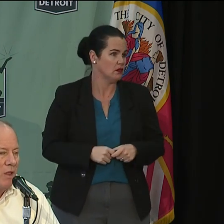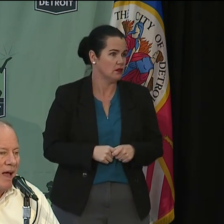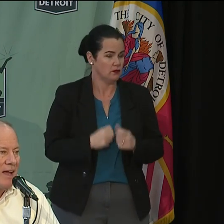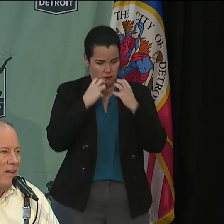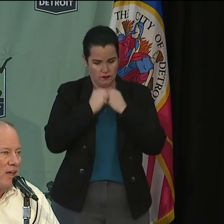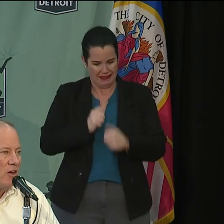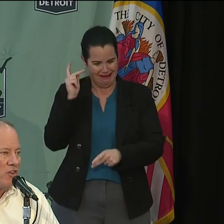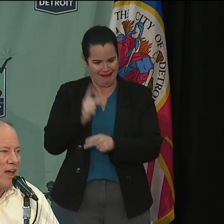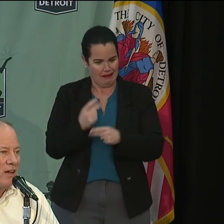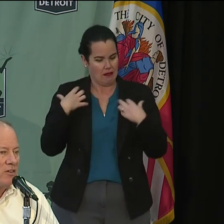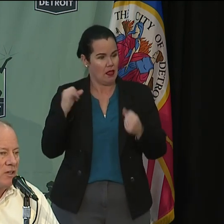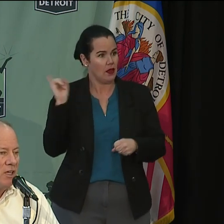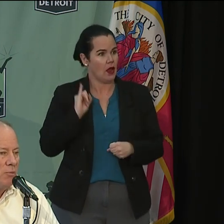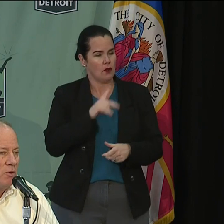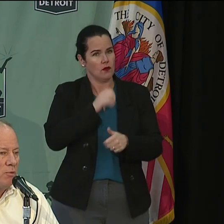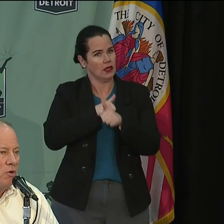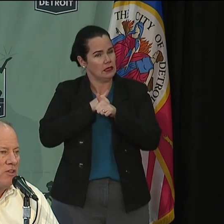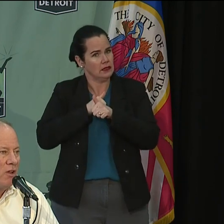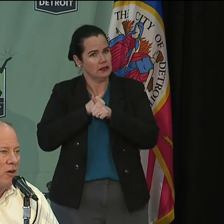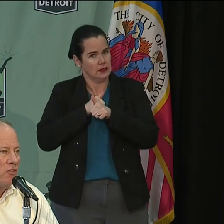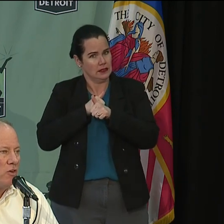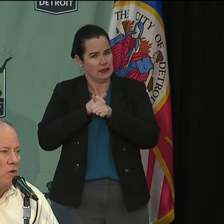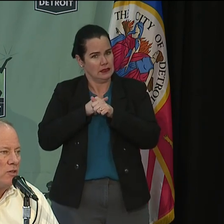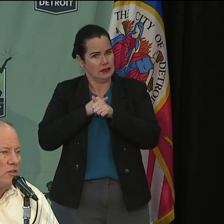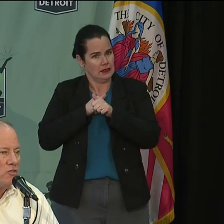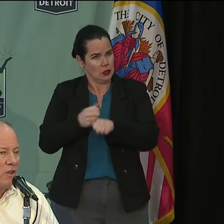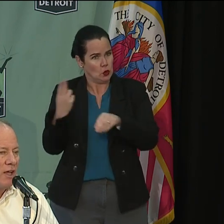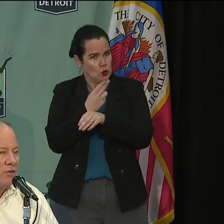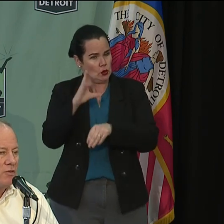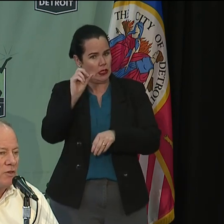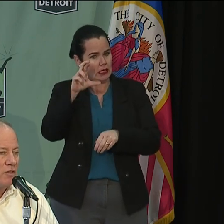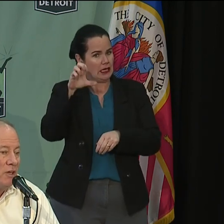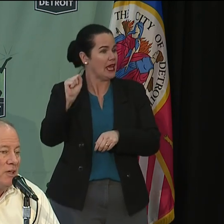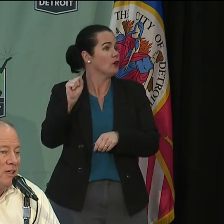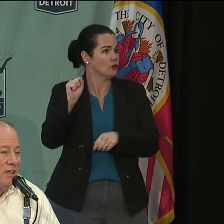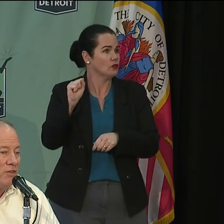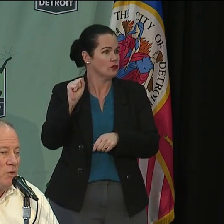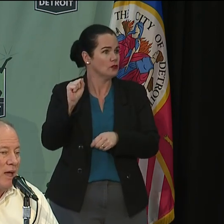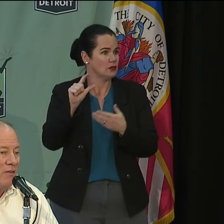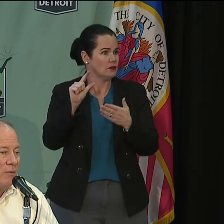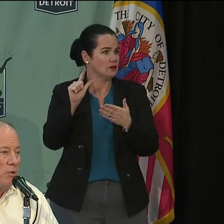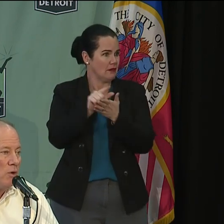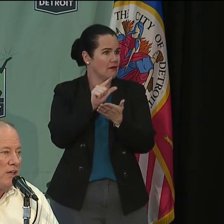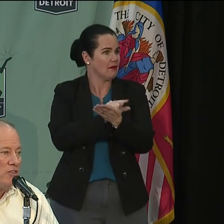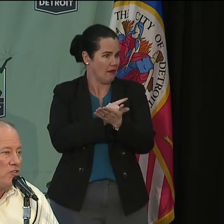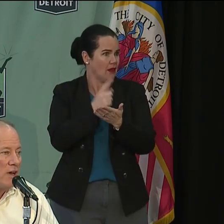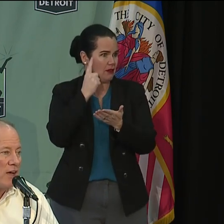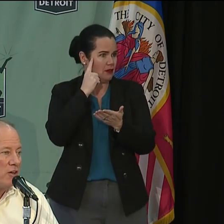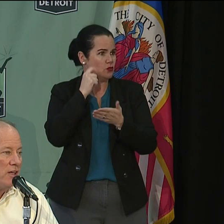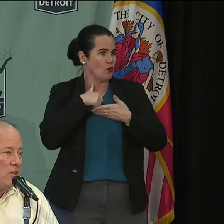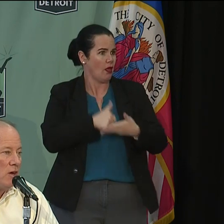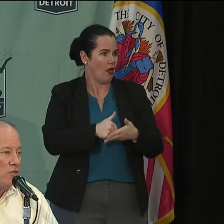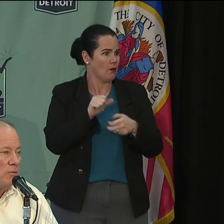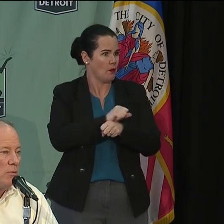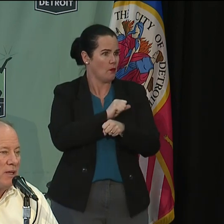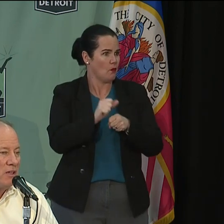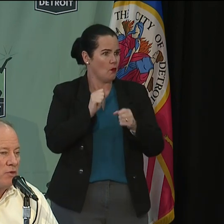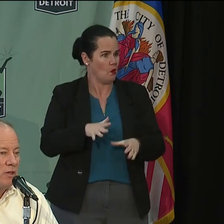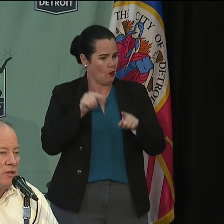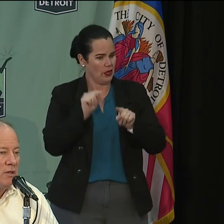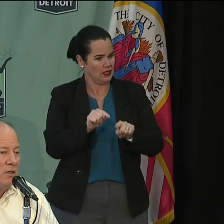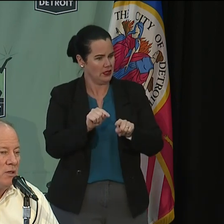and rely on the CARES Act to keep your employees largely whole until July 31st. If you have employees that you're not going to need long term,